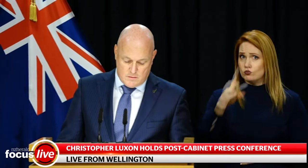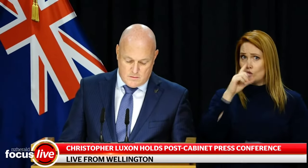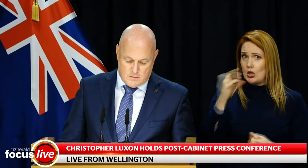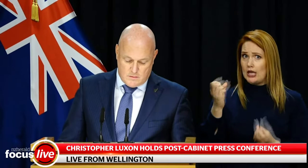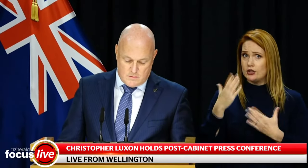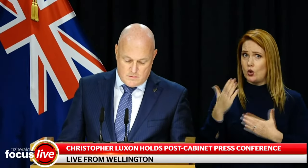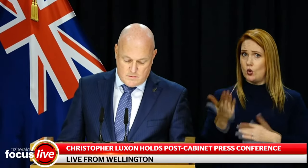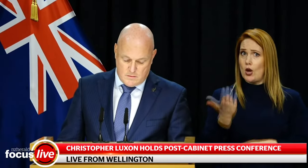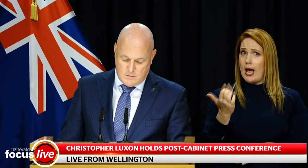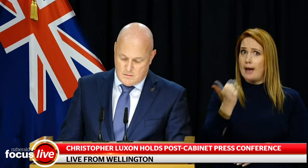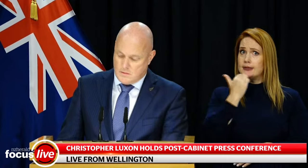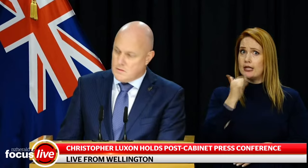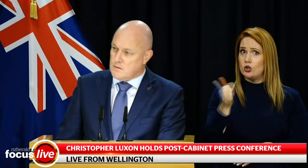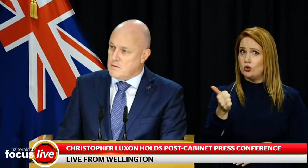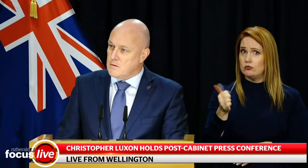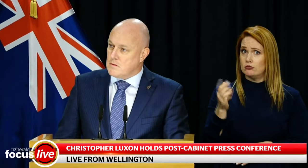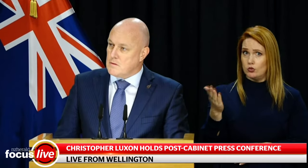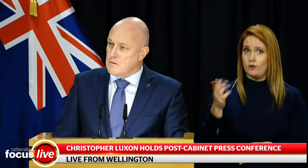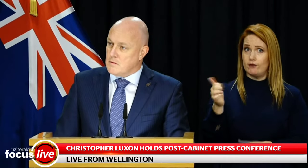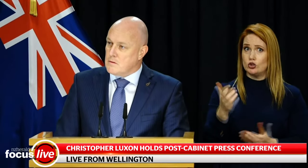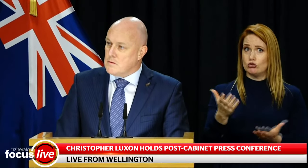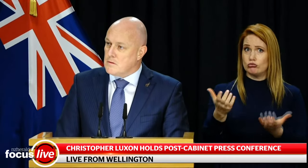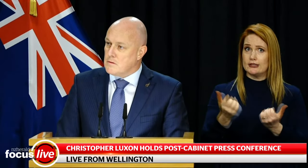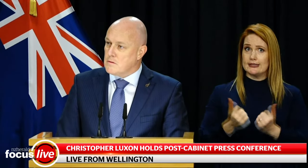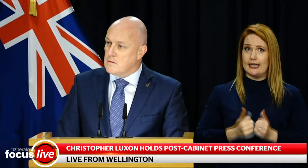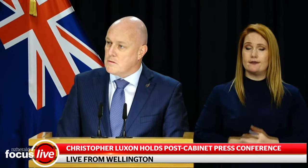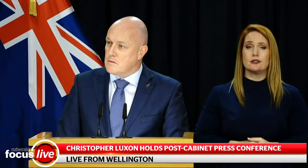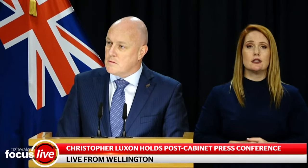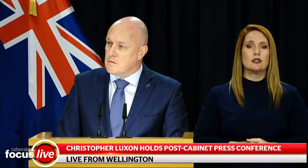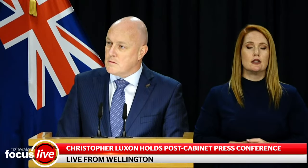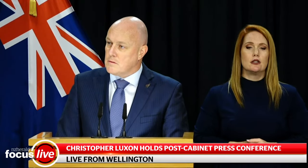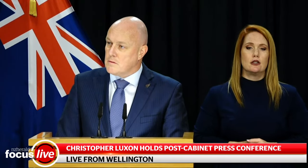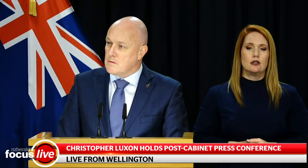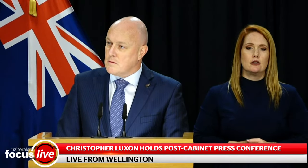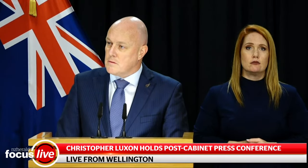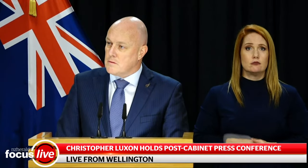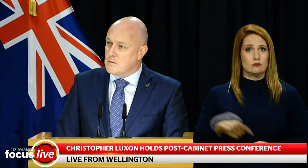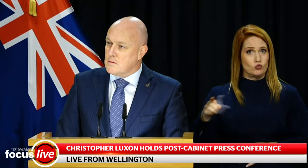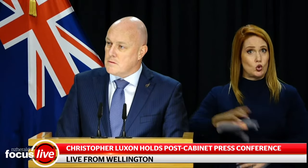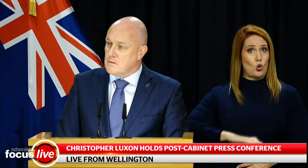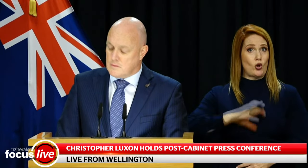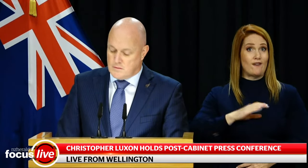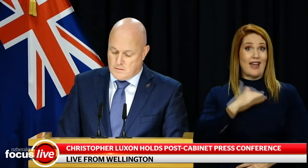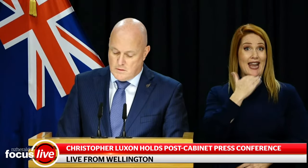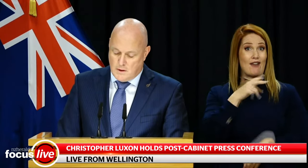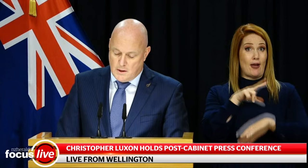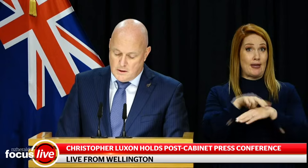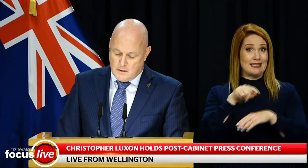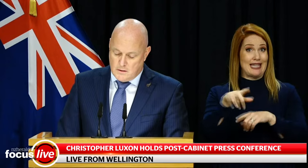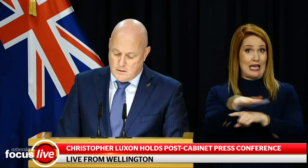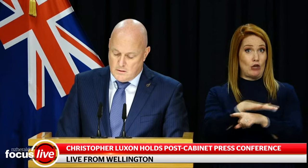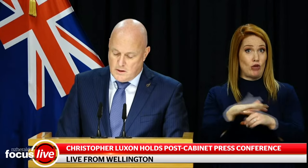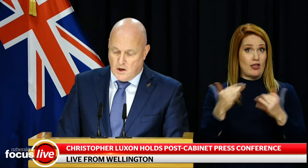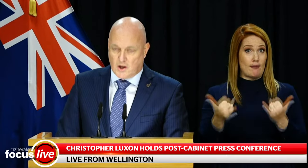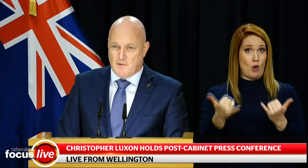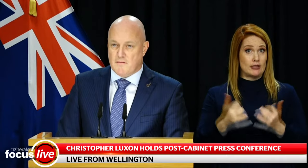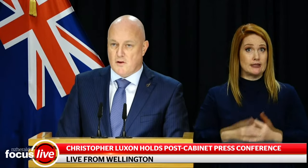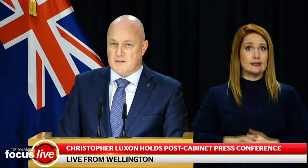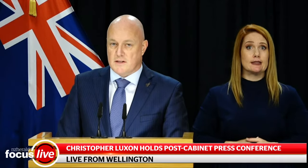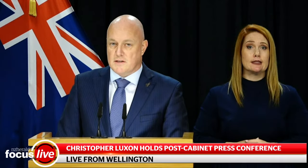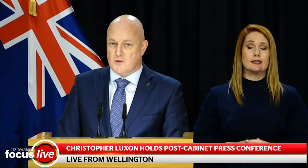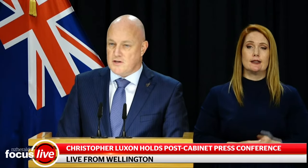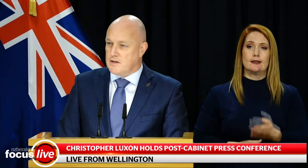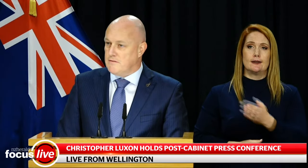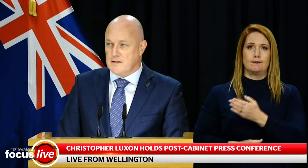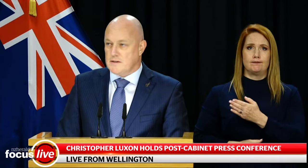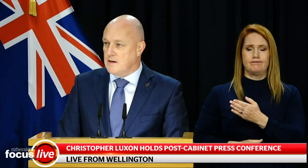you've received there is, and also whether you're confident that there is enough police presence there currently and what that might be? Yeah, look, I mean,